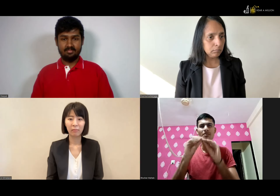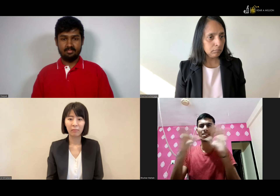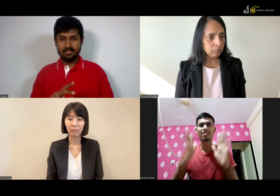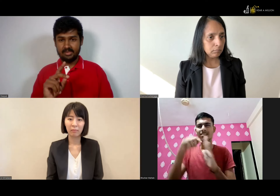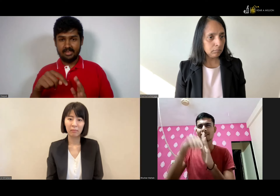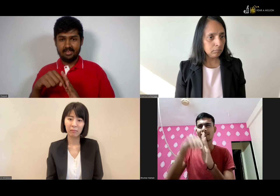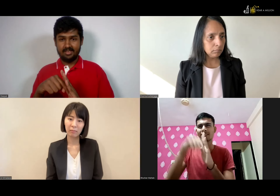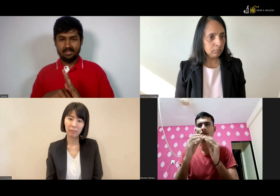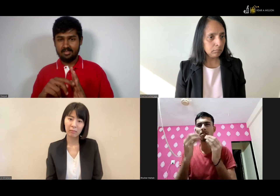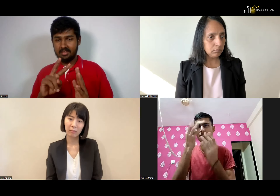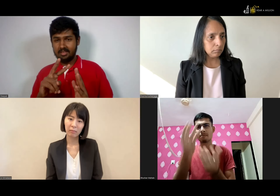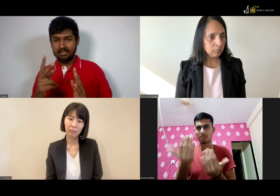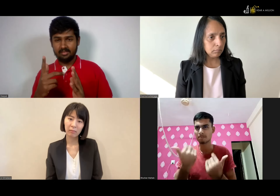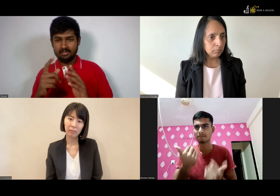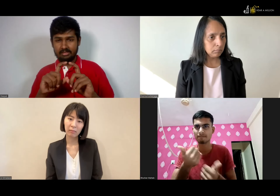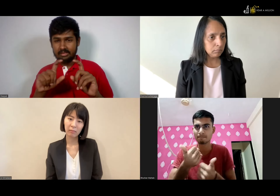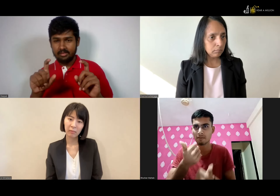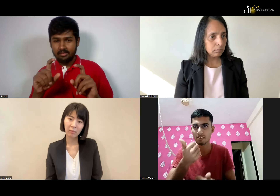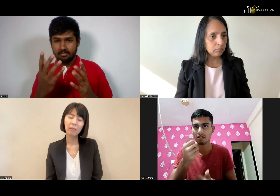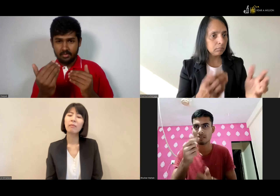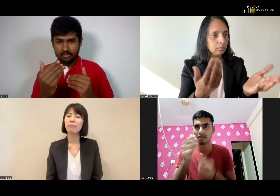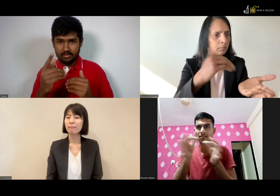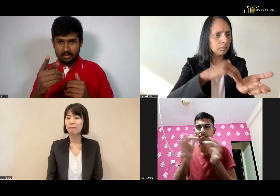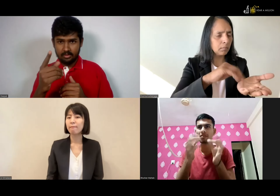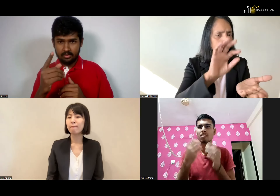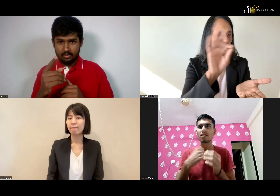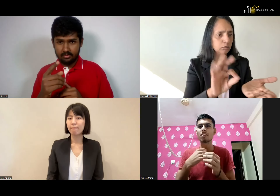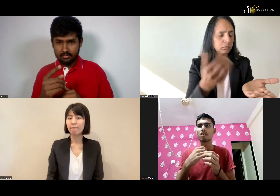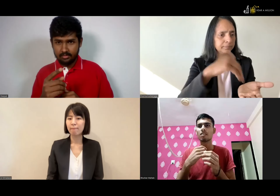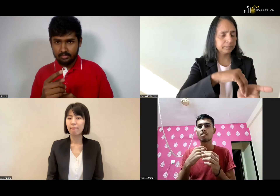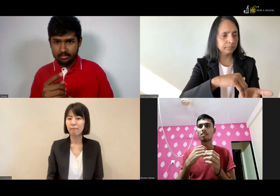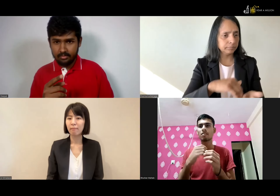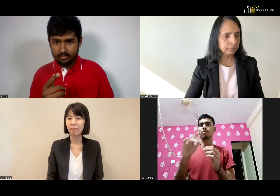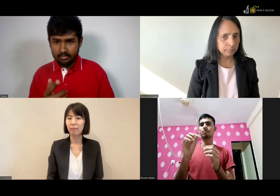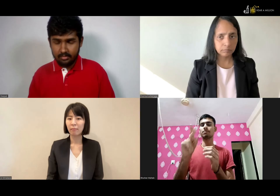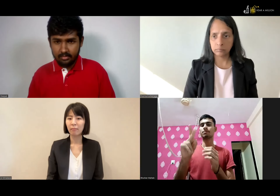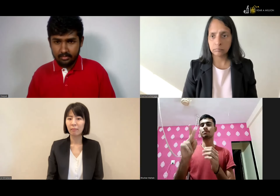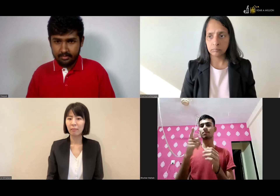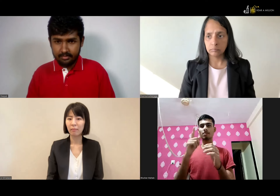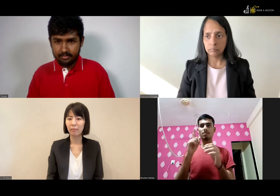So, what is the deaf health equity means? Can you please explain in detail?